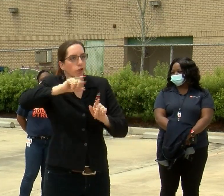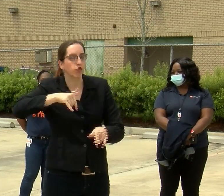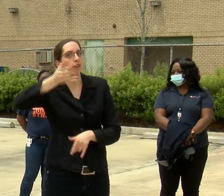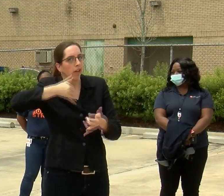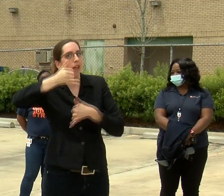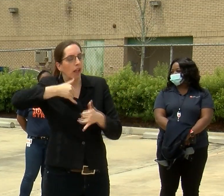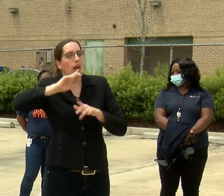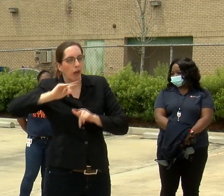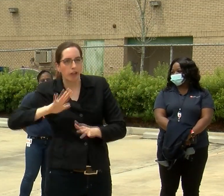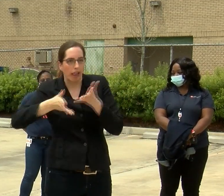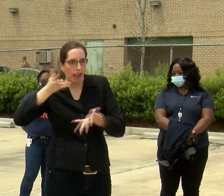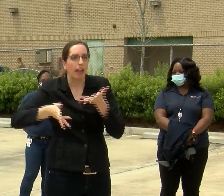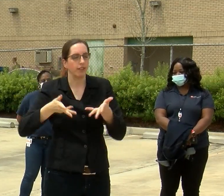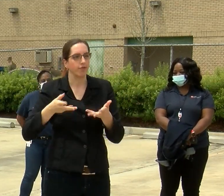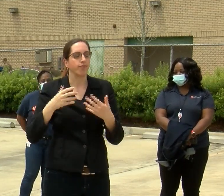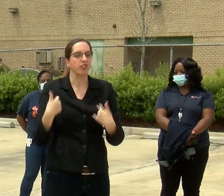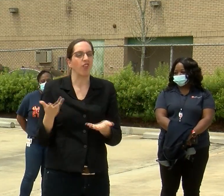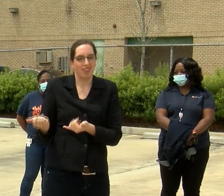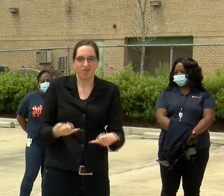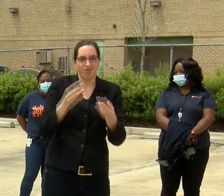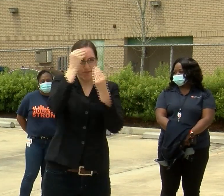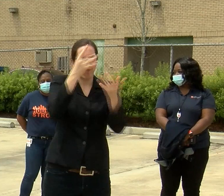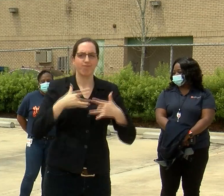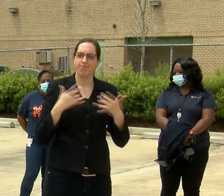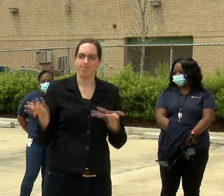Director Williams, you can let us know what's happening out here today.